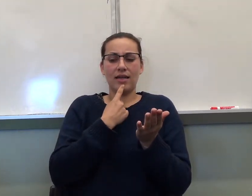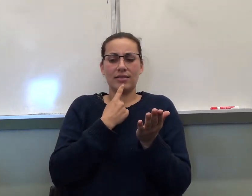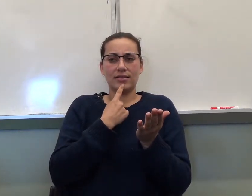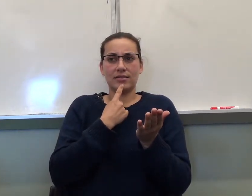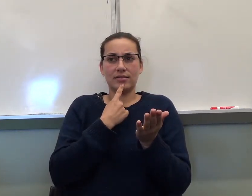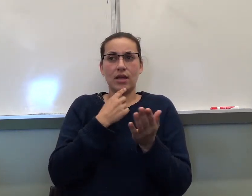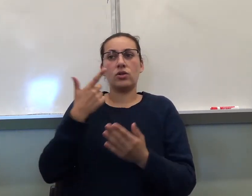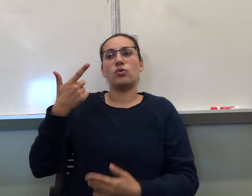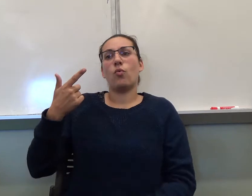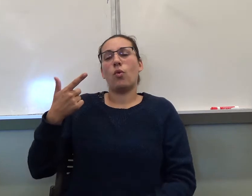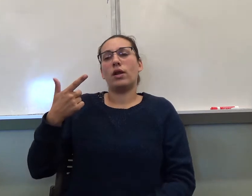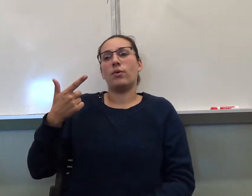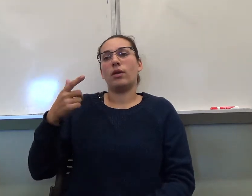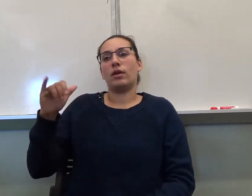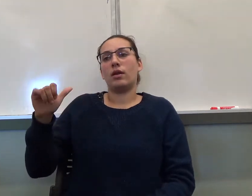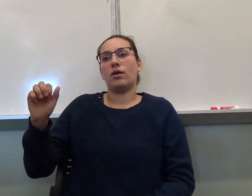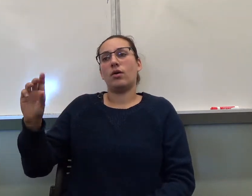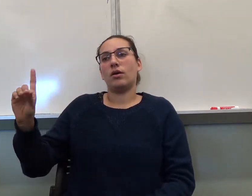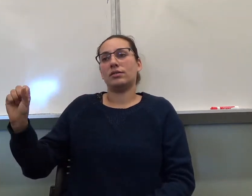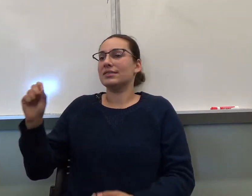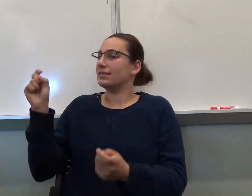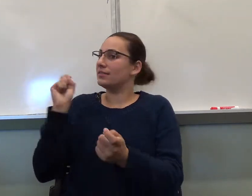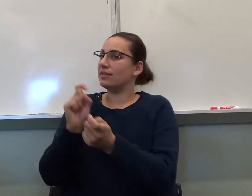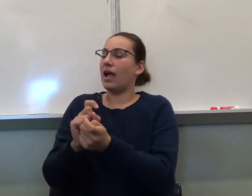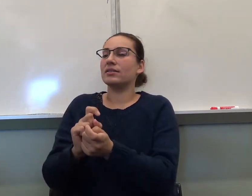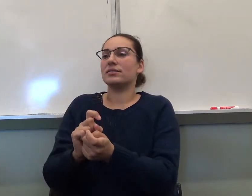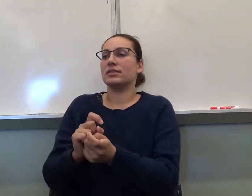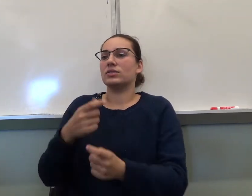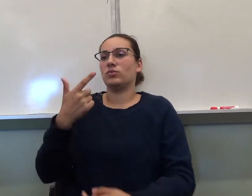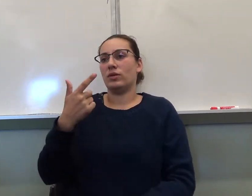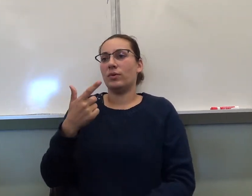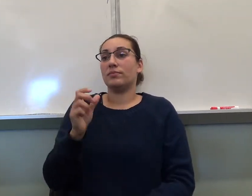21 yards. Exactly 21 yards. Okay?